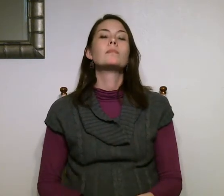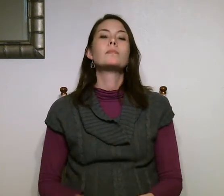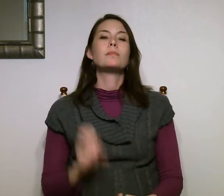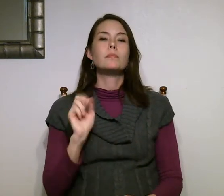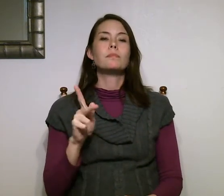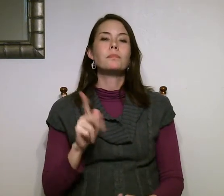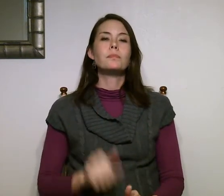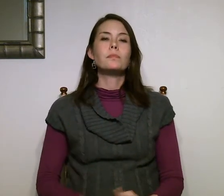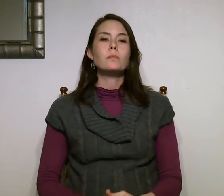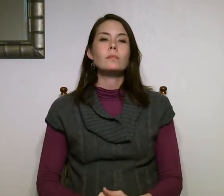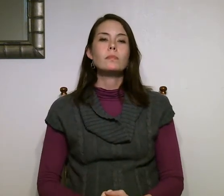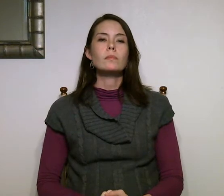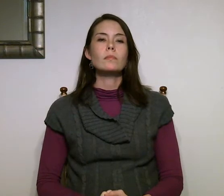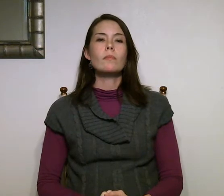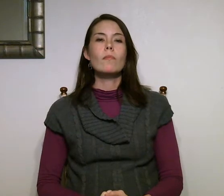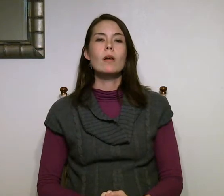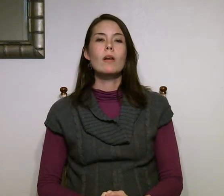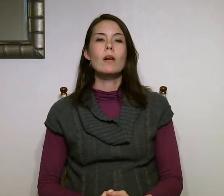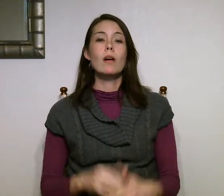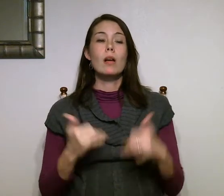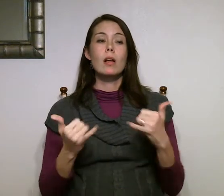use white now. What is